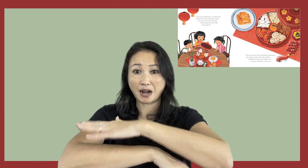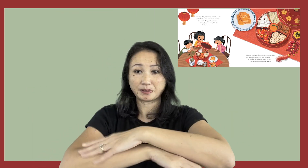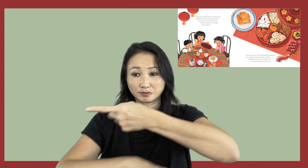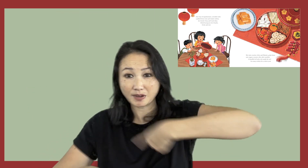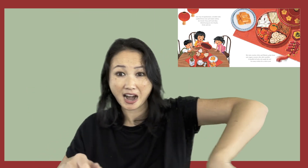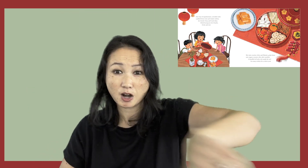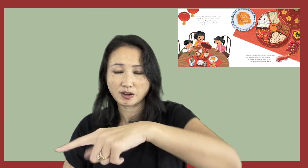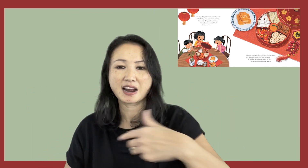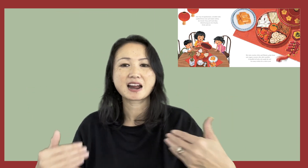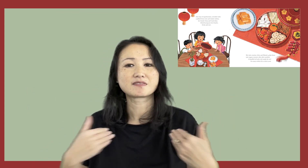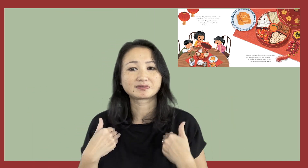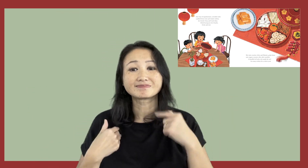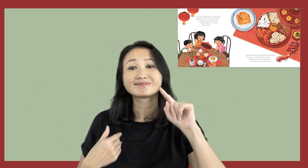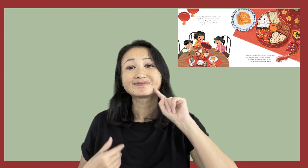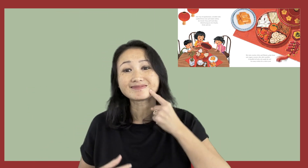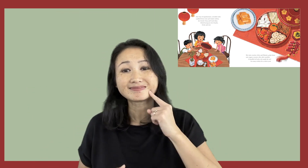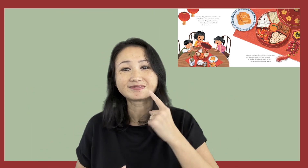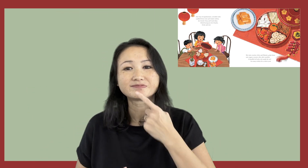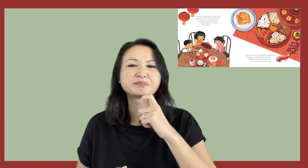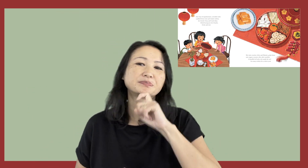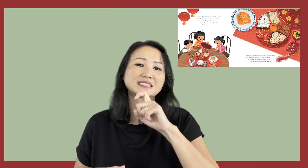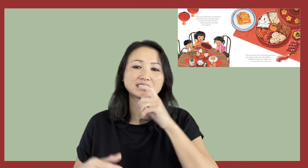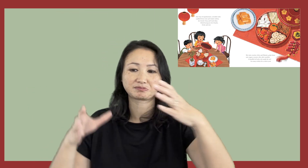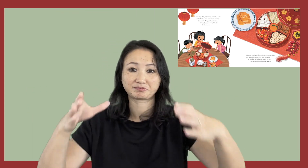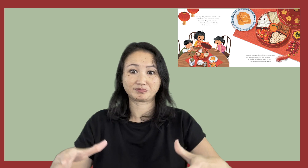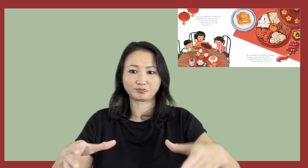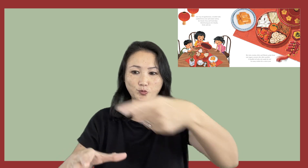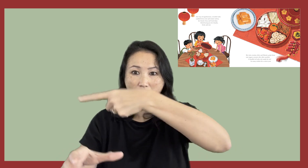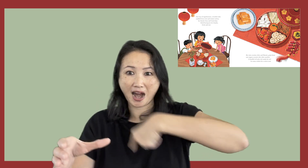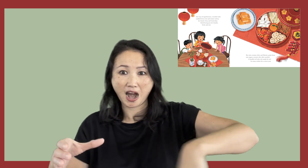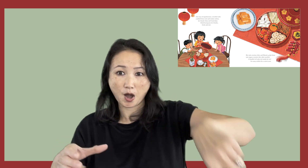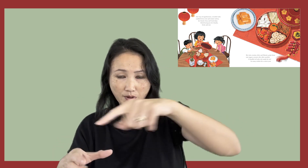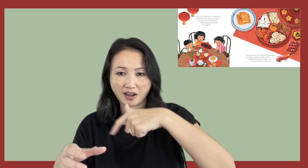On the table, we have all of our desserts and foods.